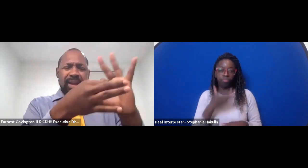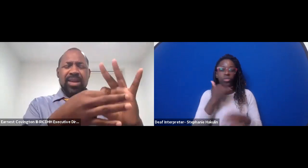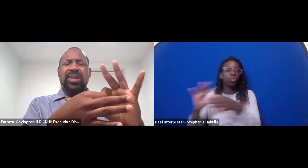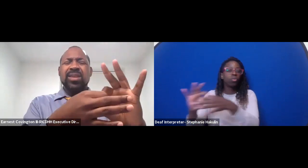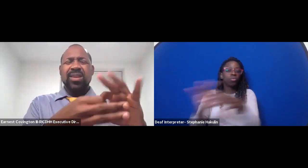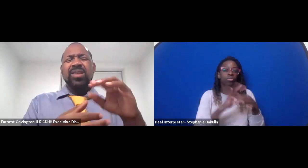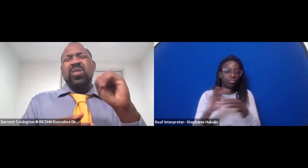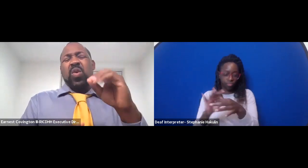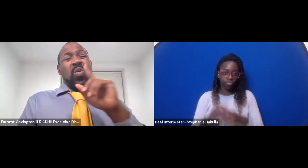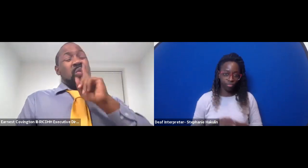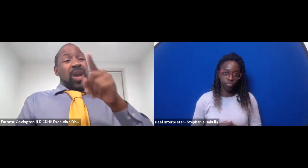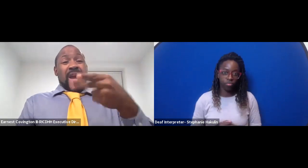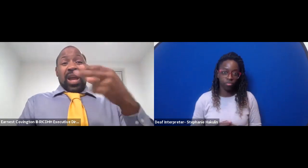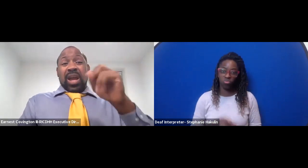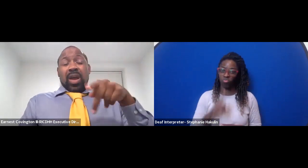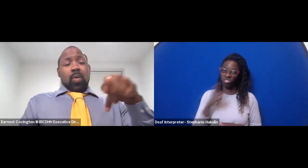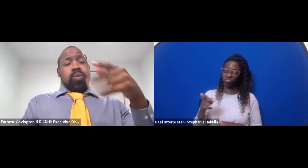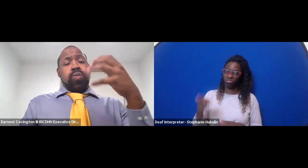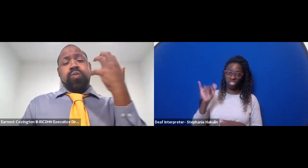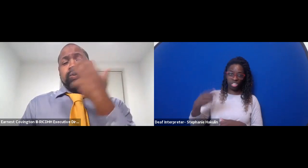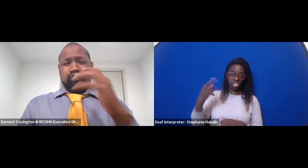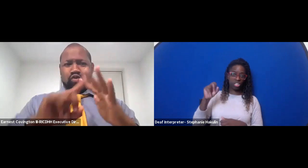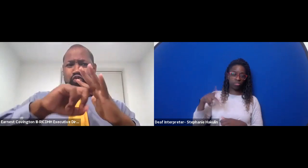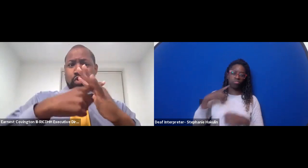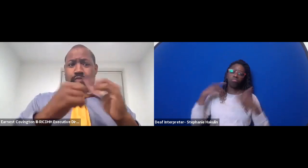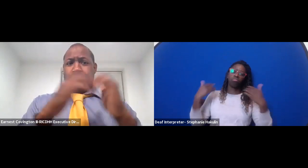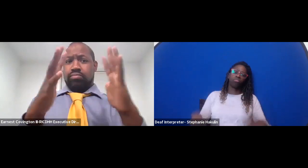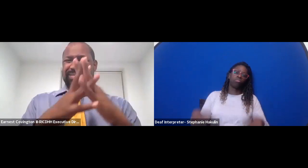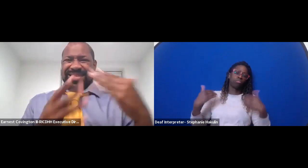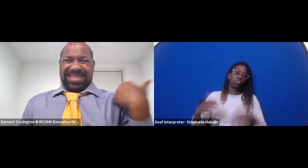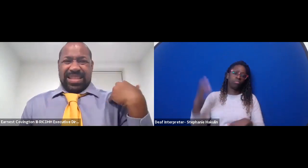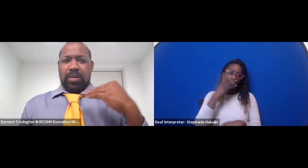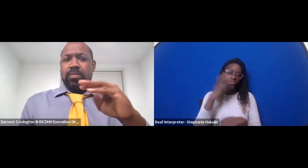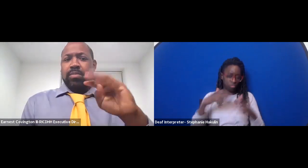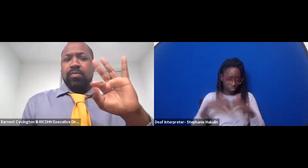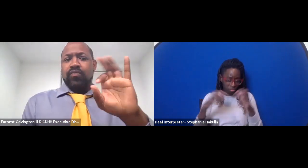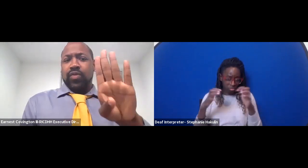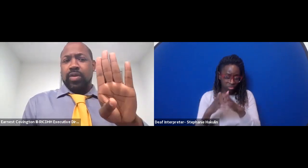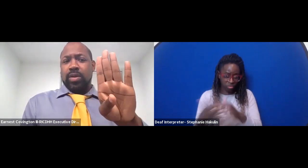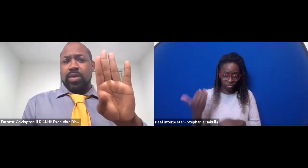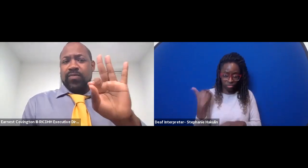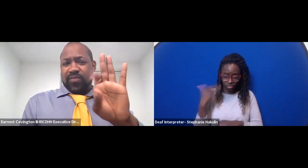and we wanted to improve the coordination between us and the healthcare systems.